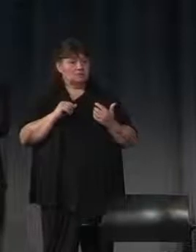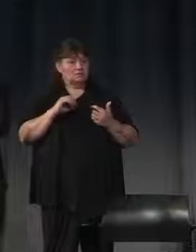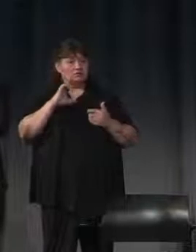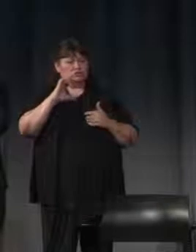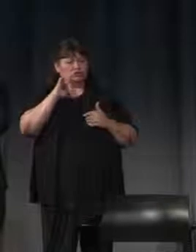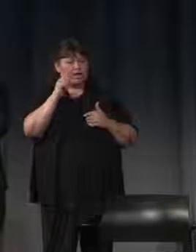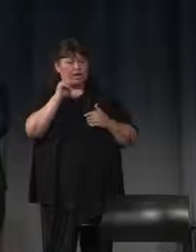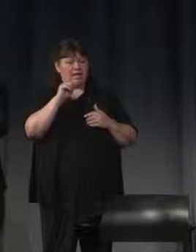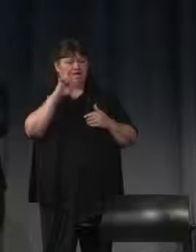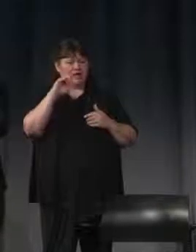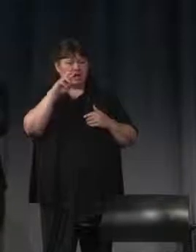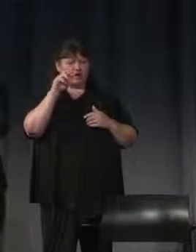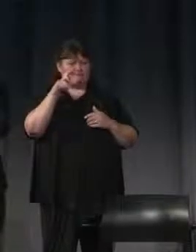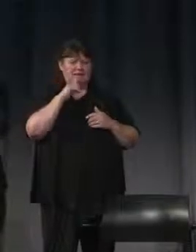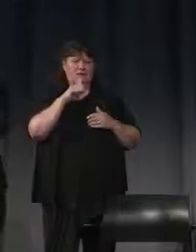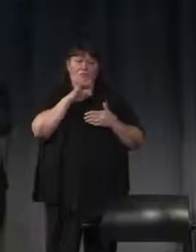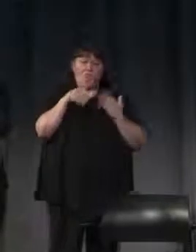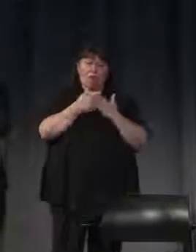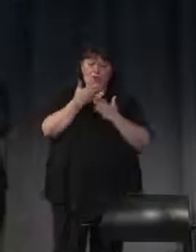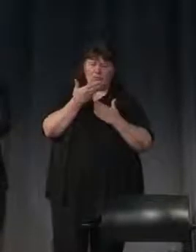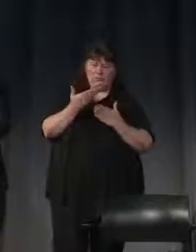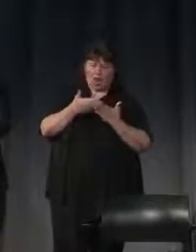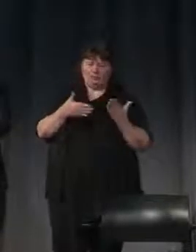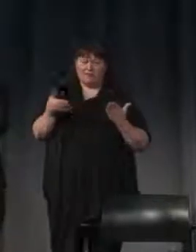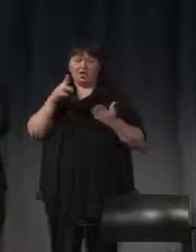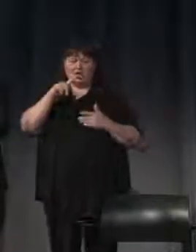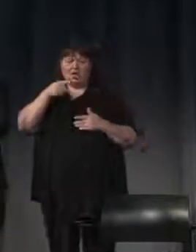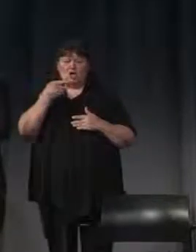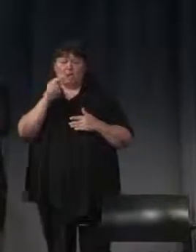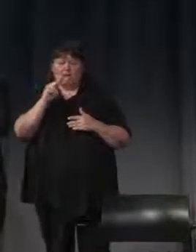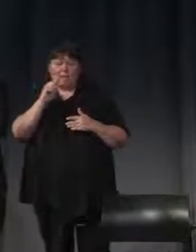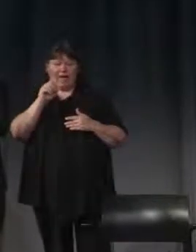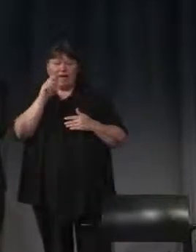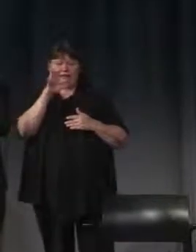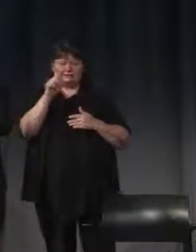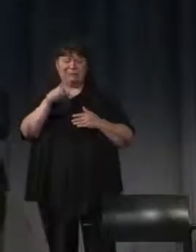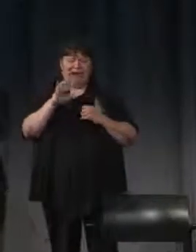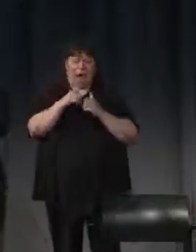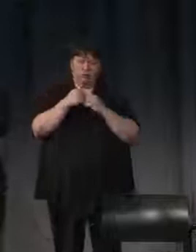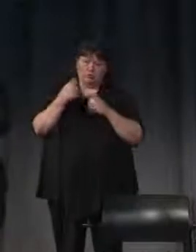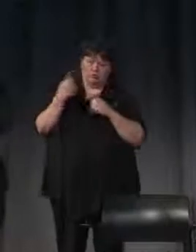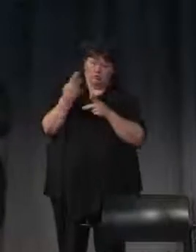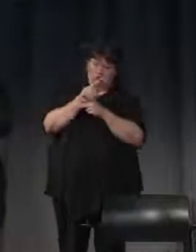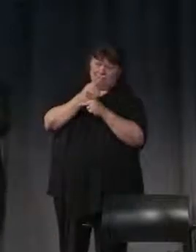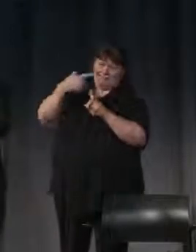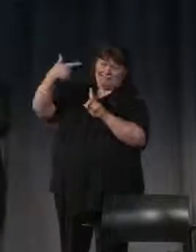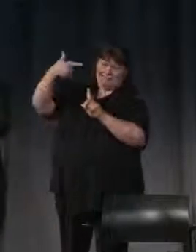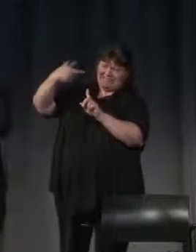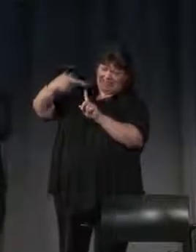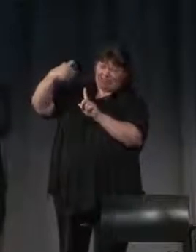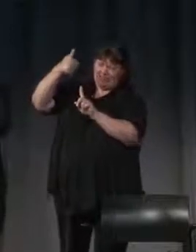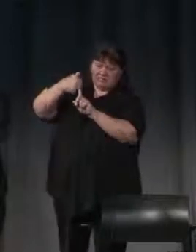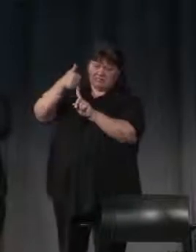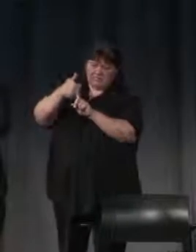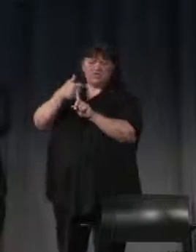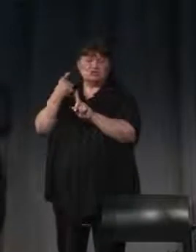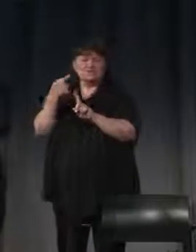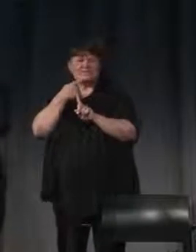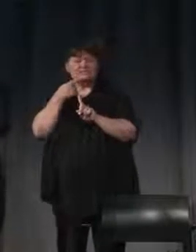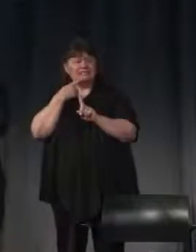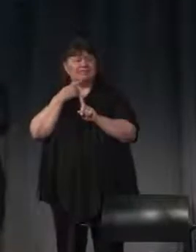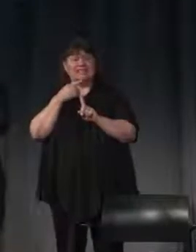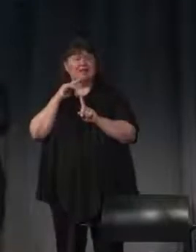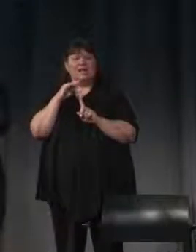things like the whole invention of the acousmatic was a way of moving away from the determinism that the signal has. So he says, for instance, that